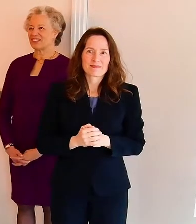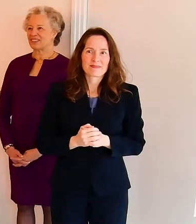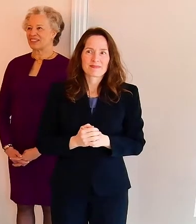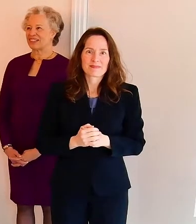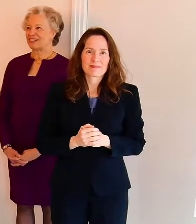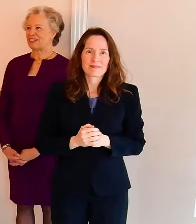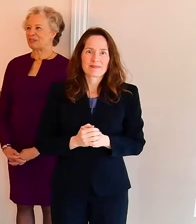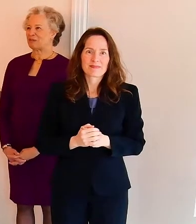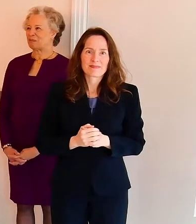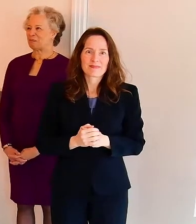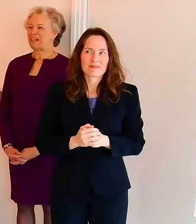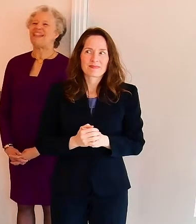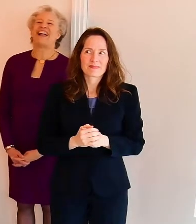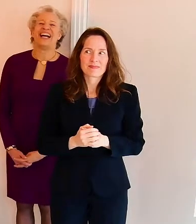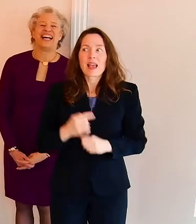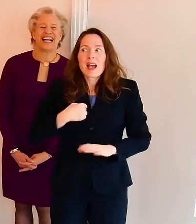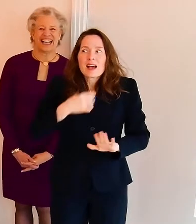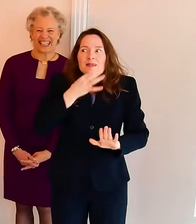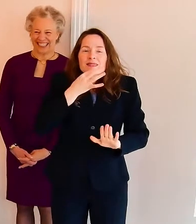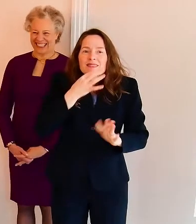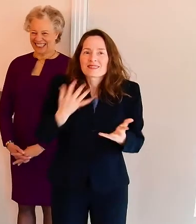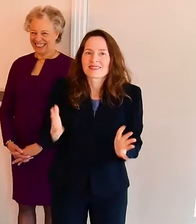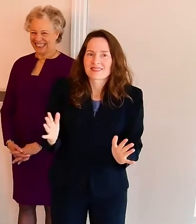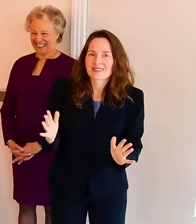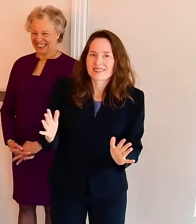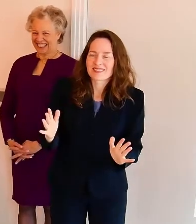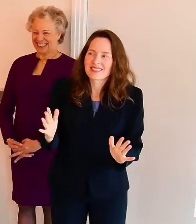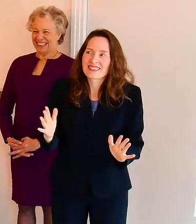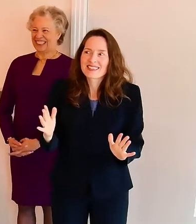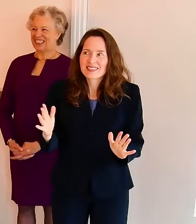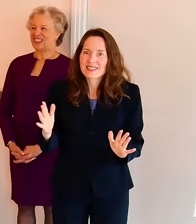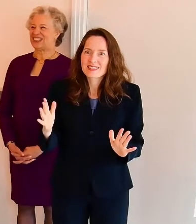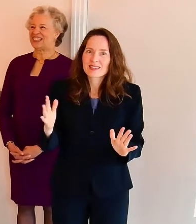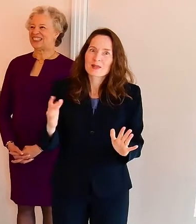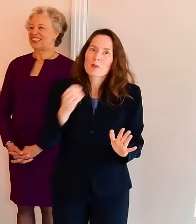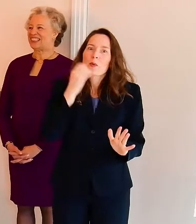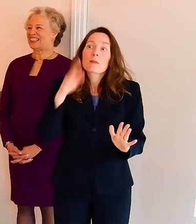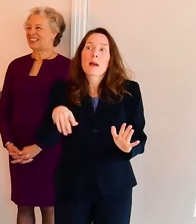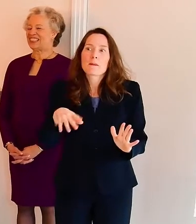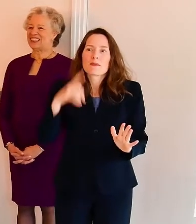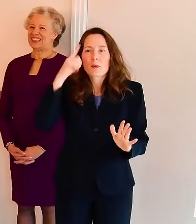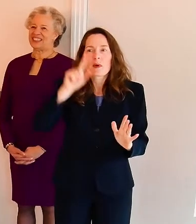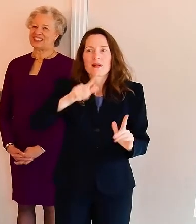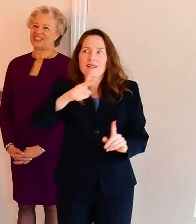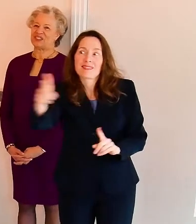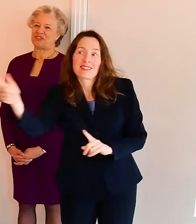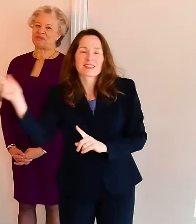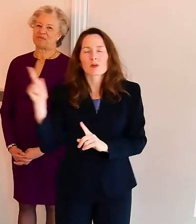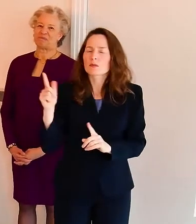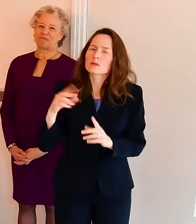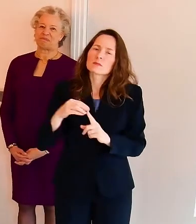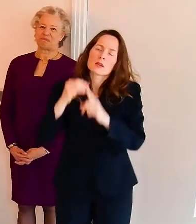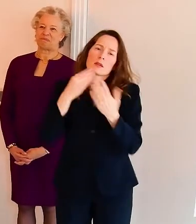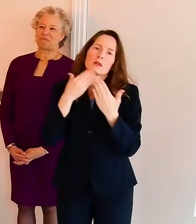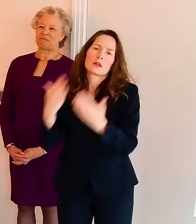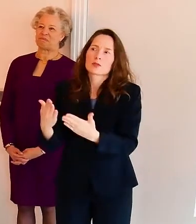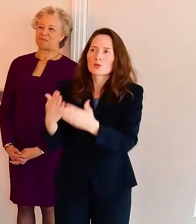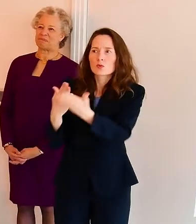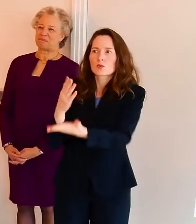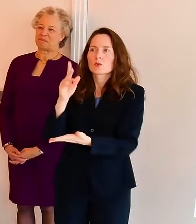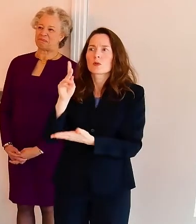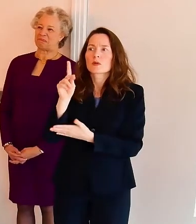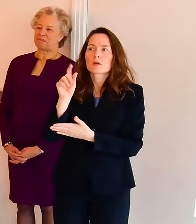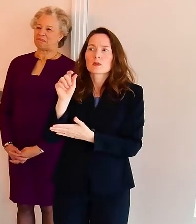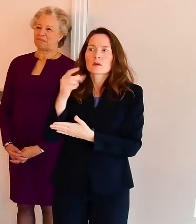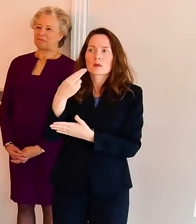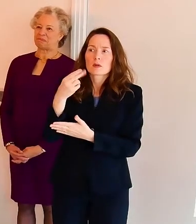And my warm-up act is almost over. So a special thank you to Kareem and BGE for your partnership